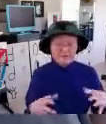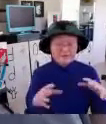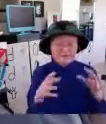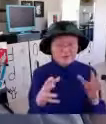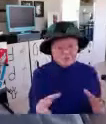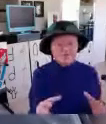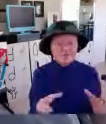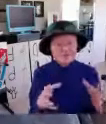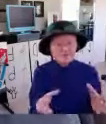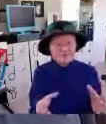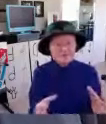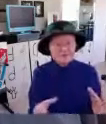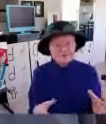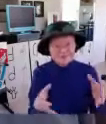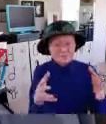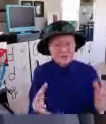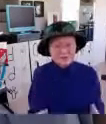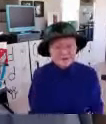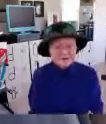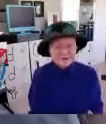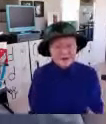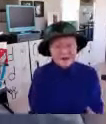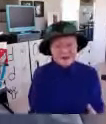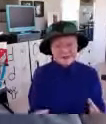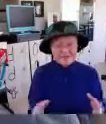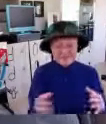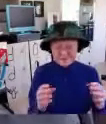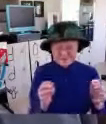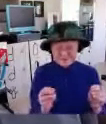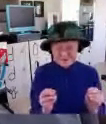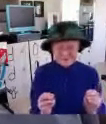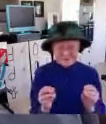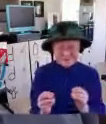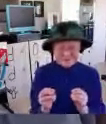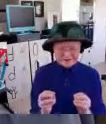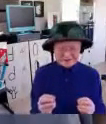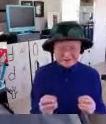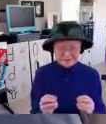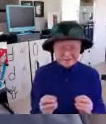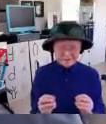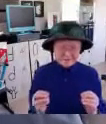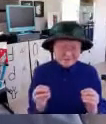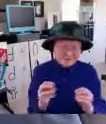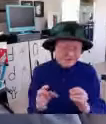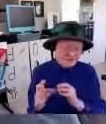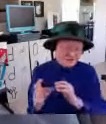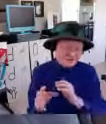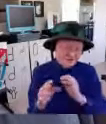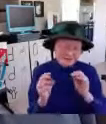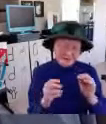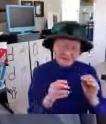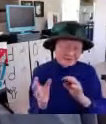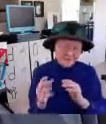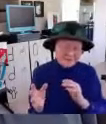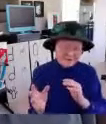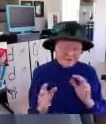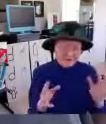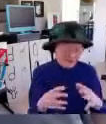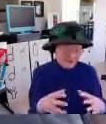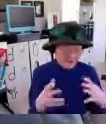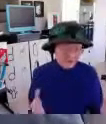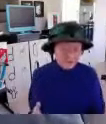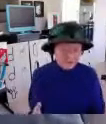linguistic information that is put there. And the unique thing about SignTyp is it isn't just like SignPuddle Online, it's much